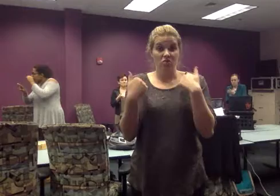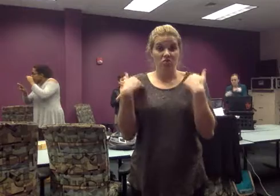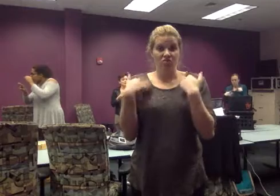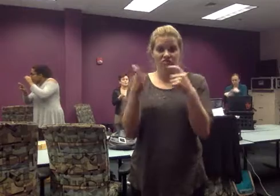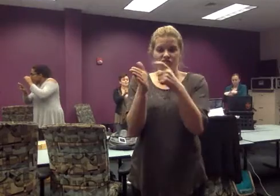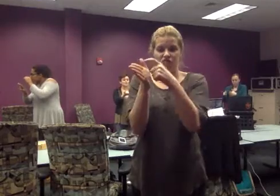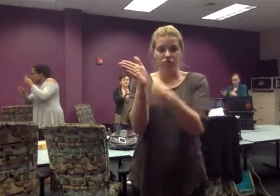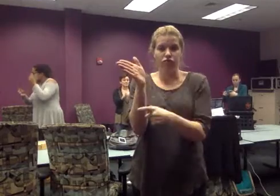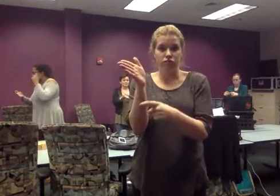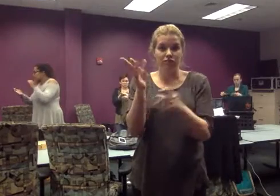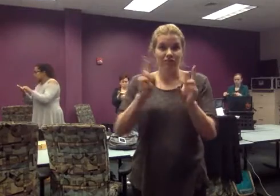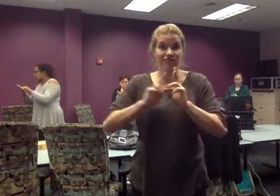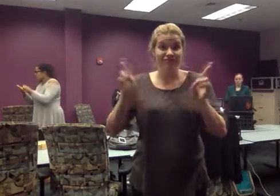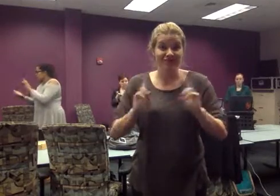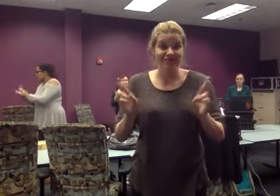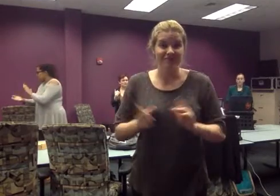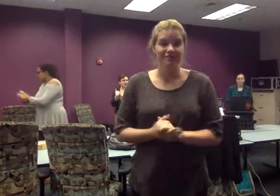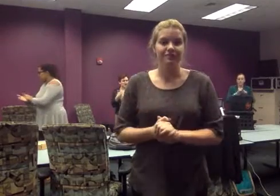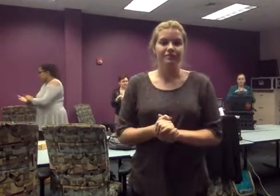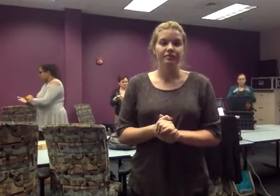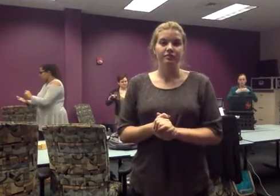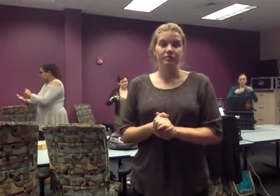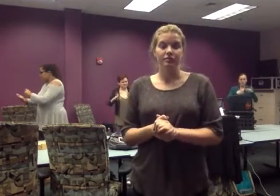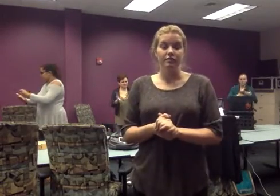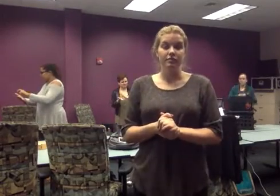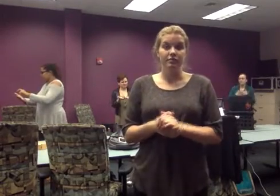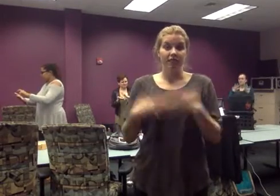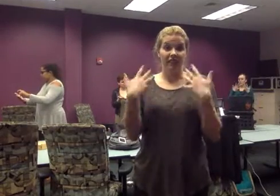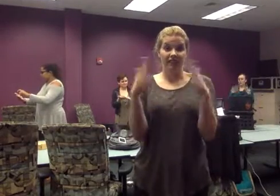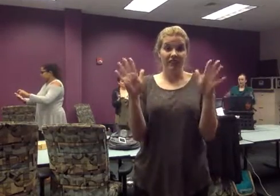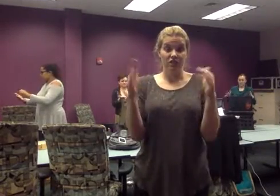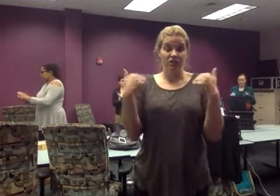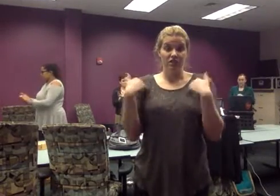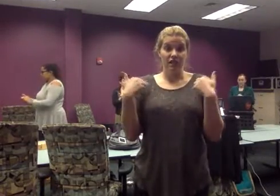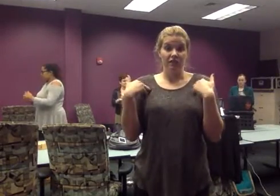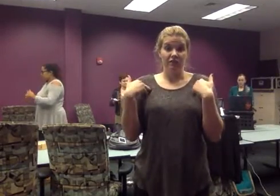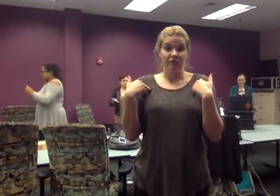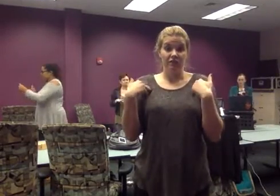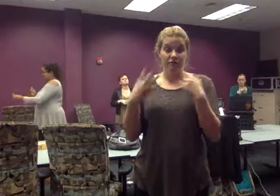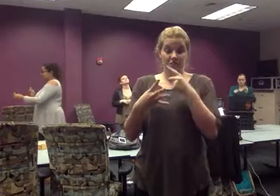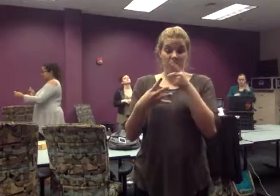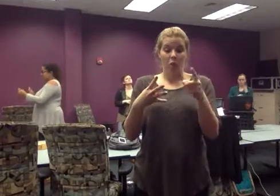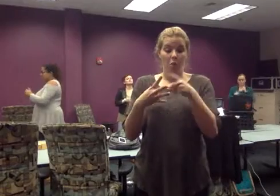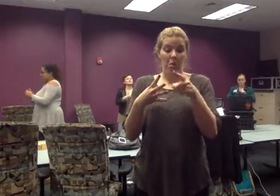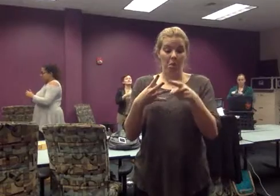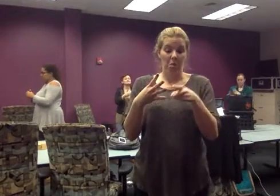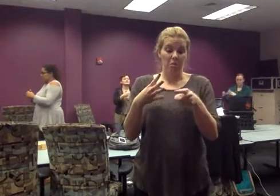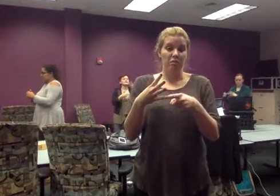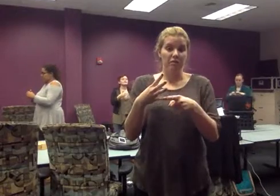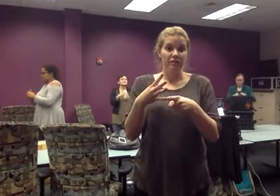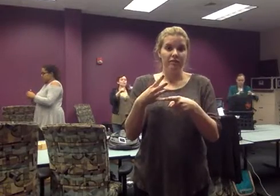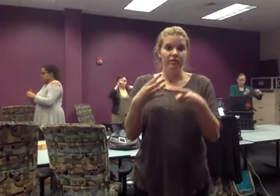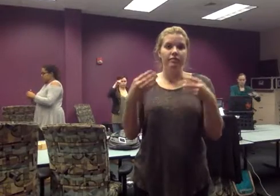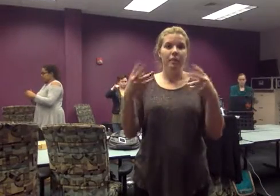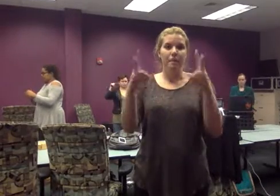Ready? Next, we'll be using the 4 different solutions, and we'll be working with partners